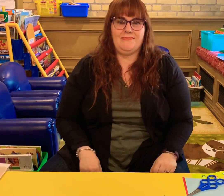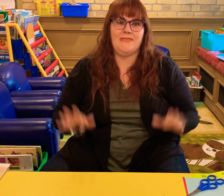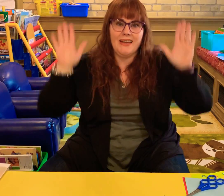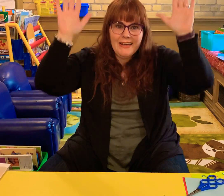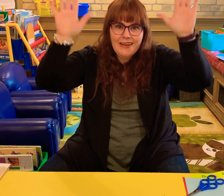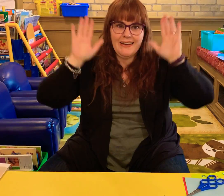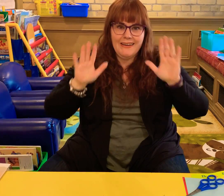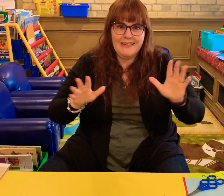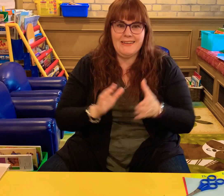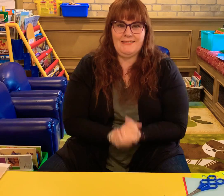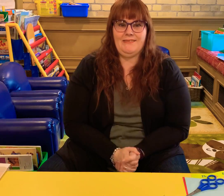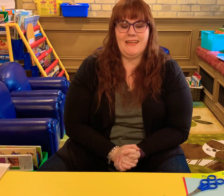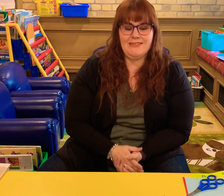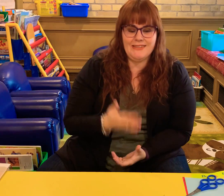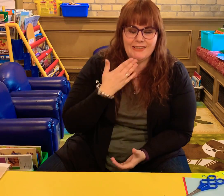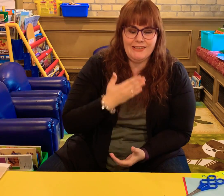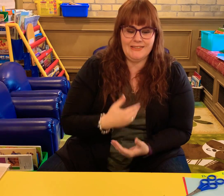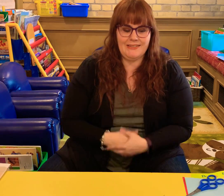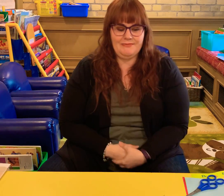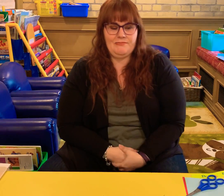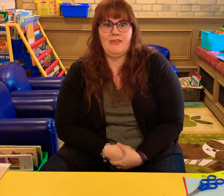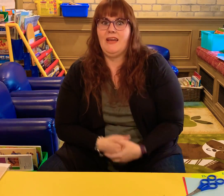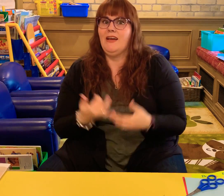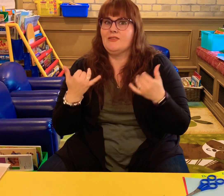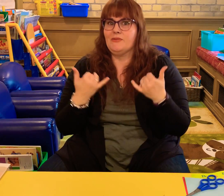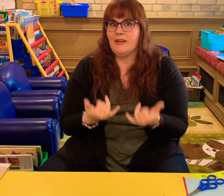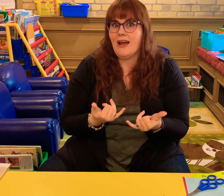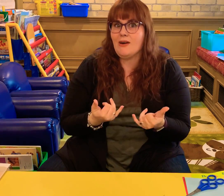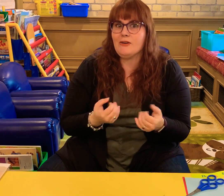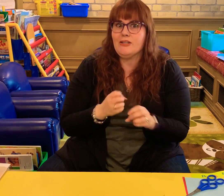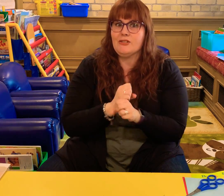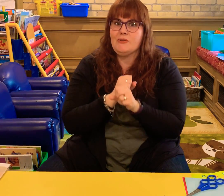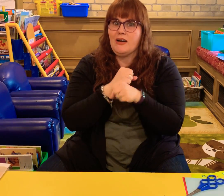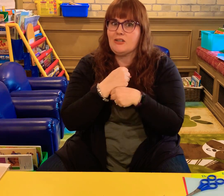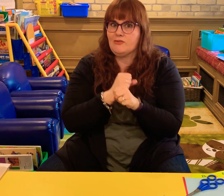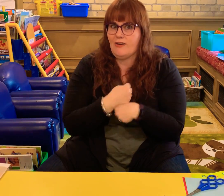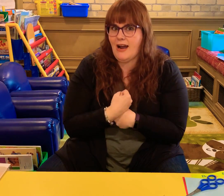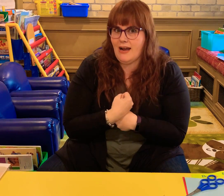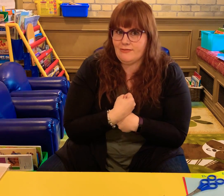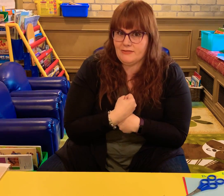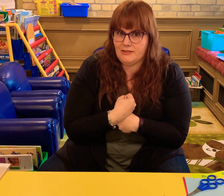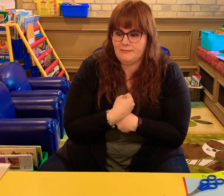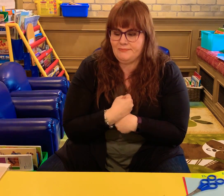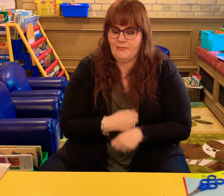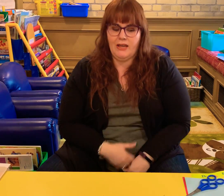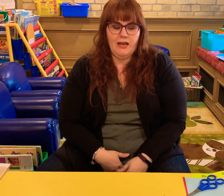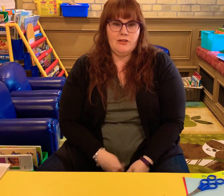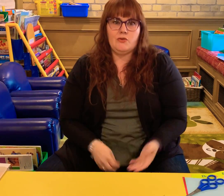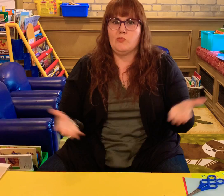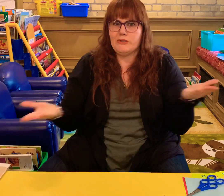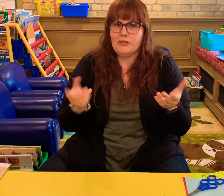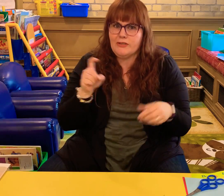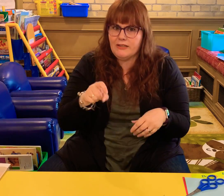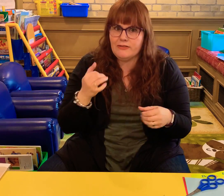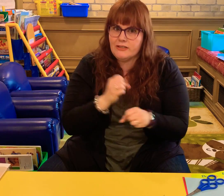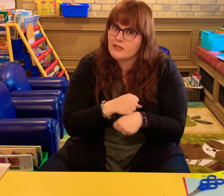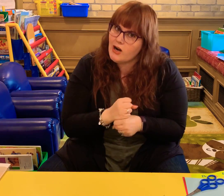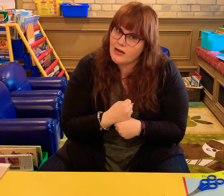Yay! That was good! So now we're going to do a craft. So what do you need for this craft?